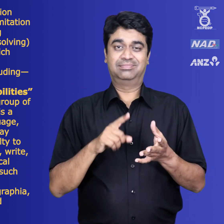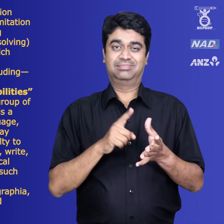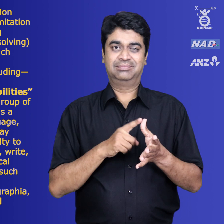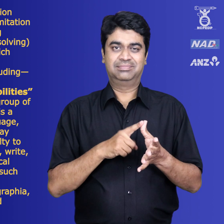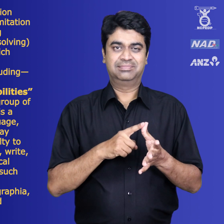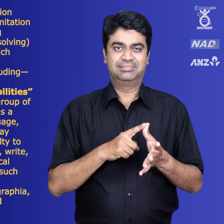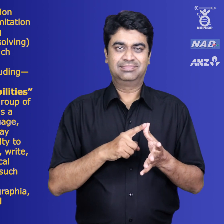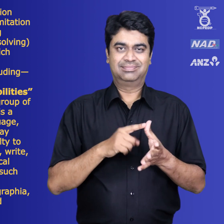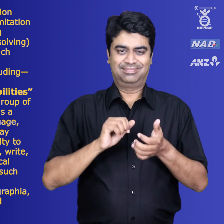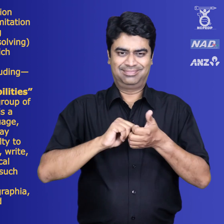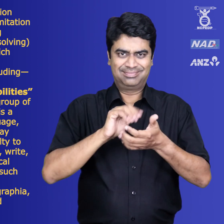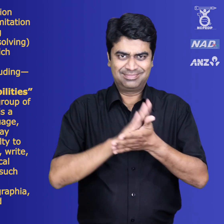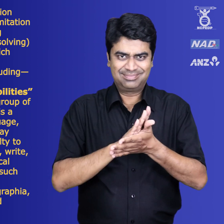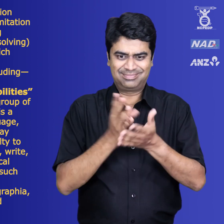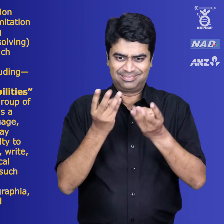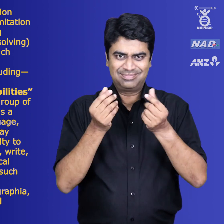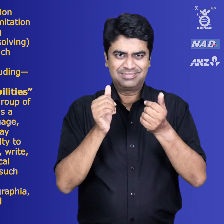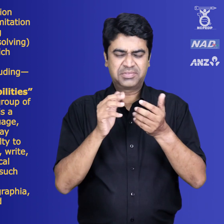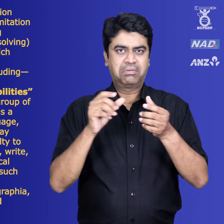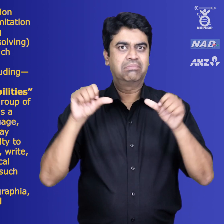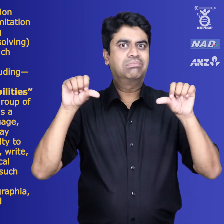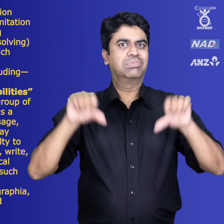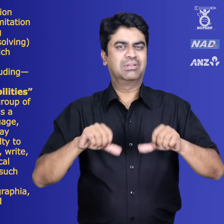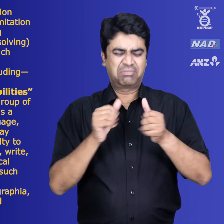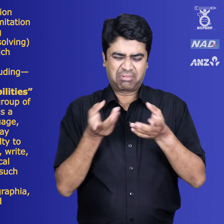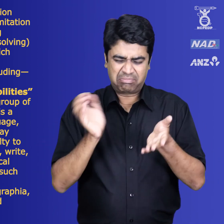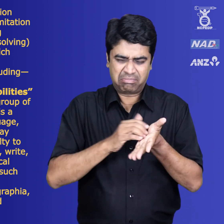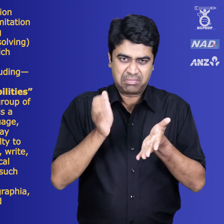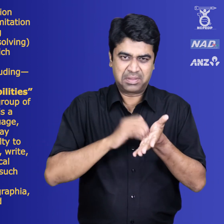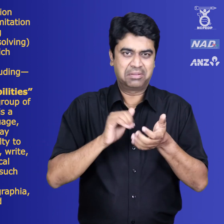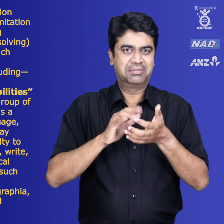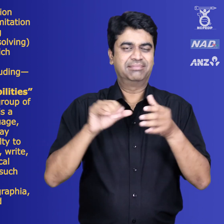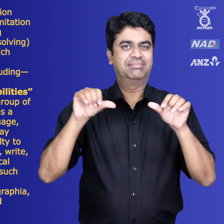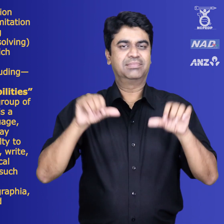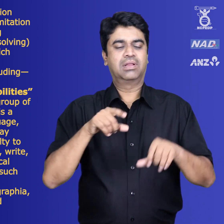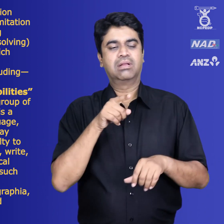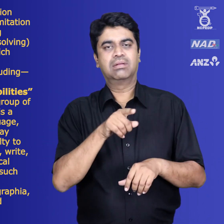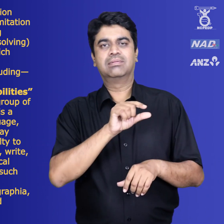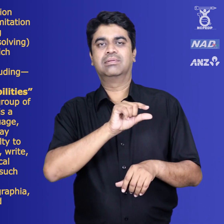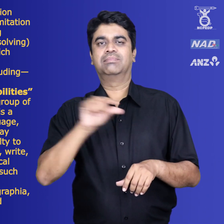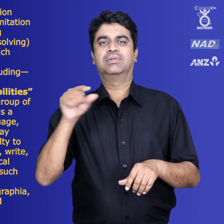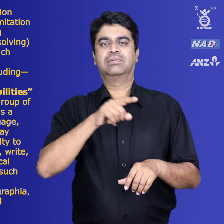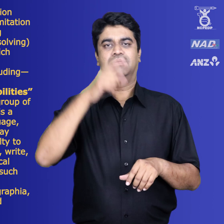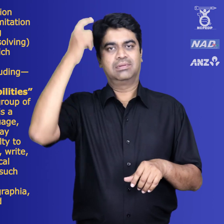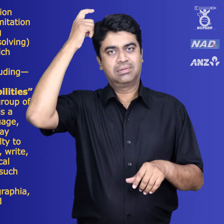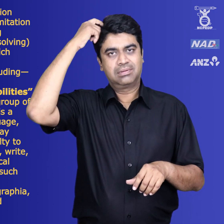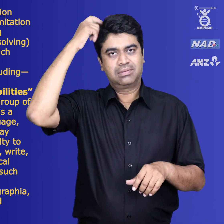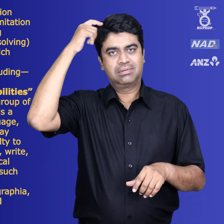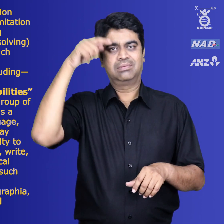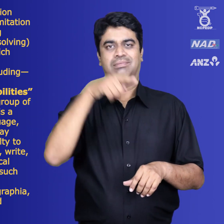calculations, and includes such conditions as perceptual